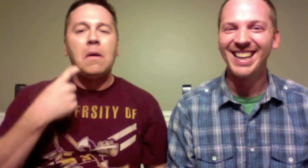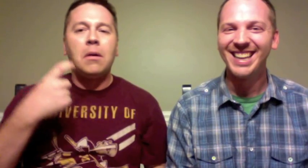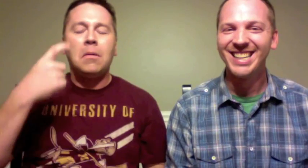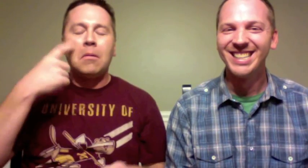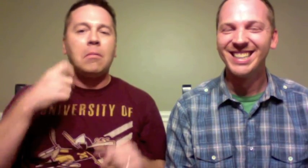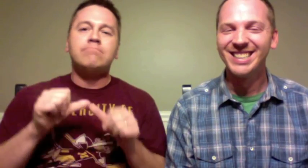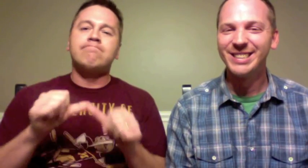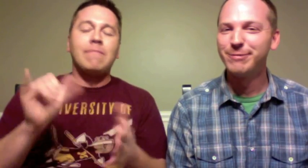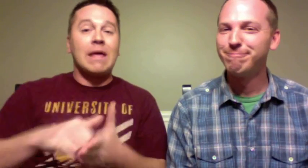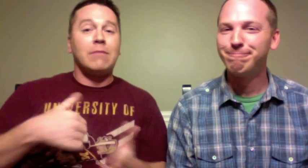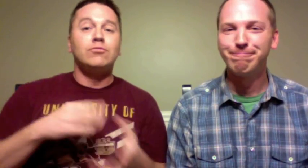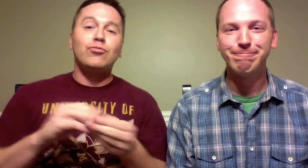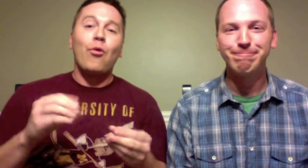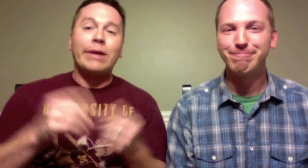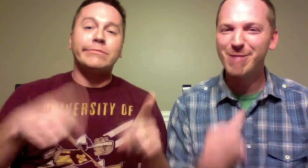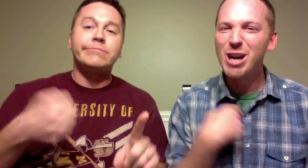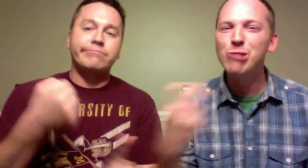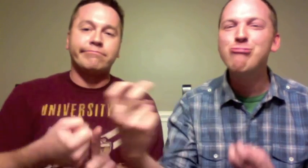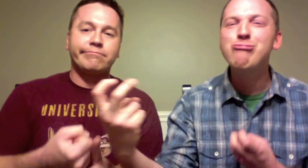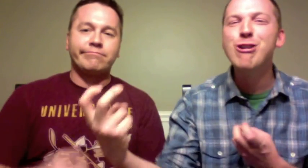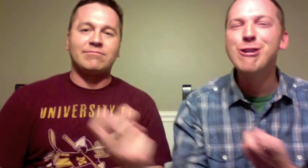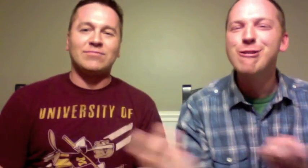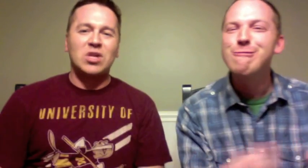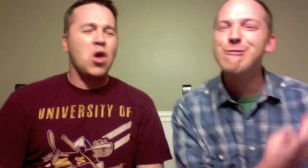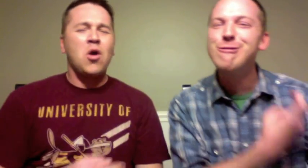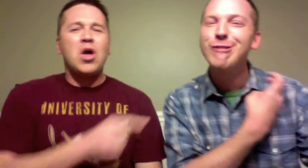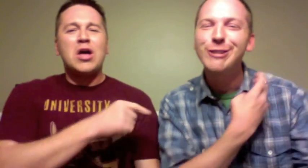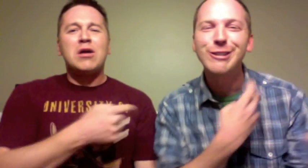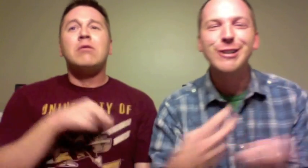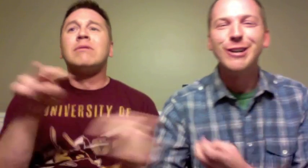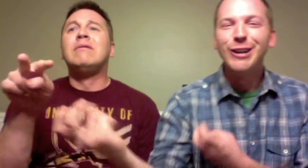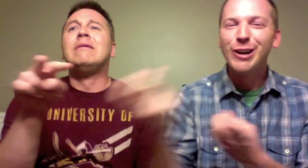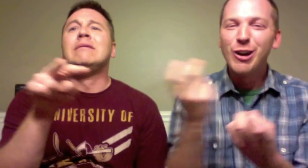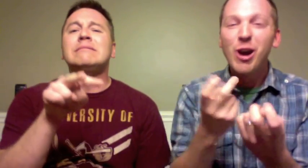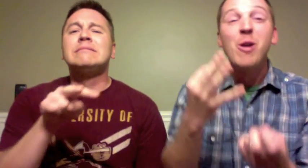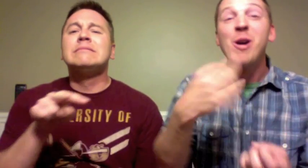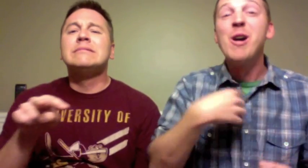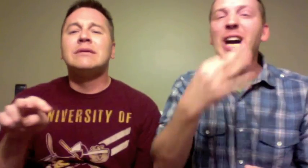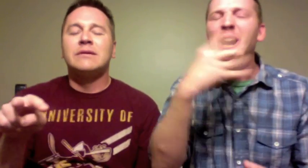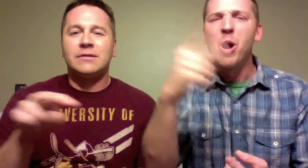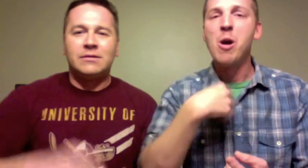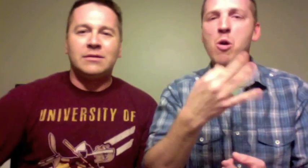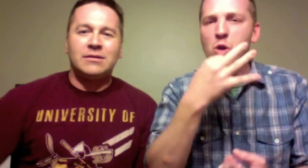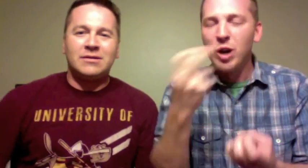I was crying and crying, and the whole night. That was and me. I was skating like this. Watch this. Oh, I was so jealous. You know what? And I could do this.